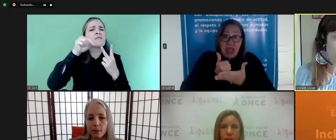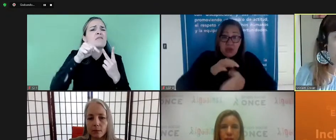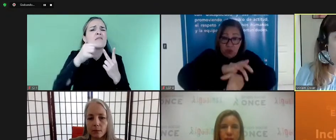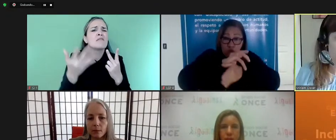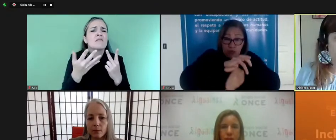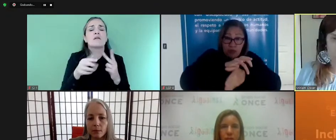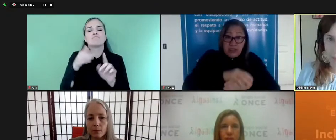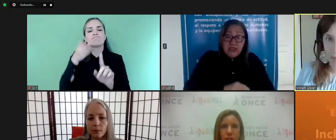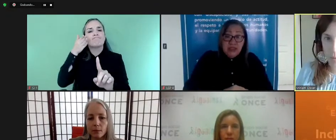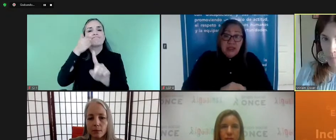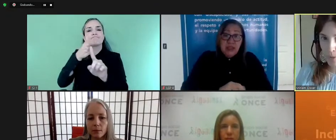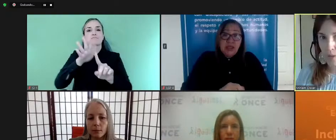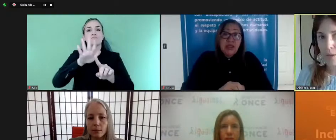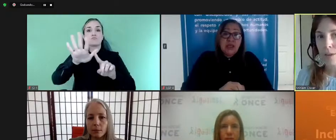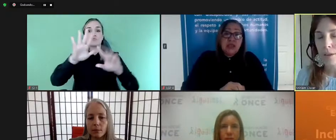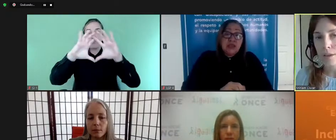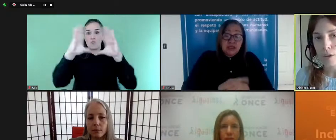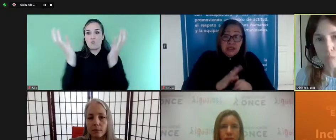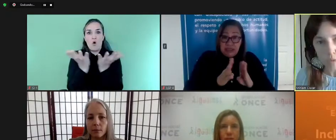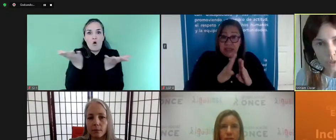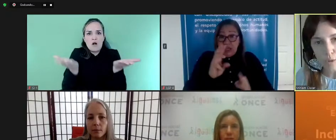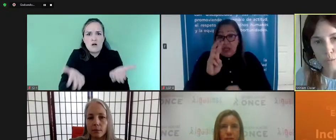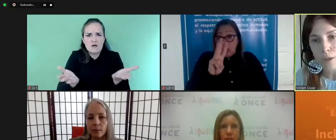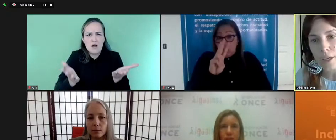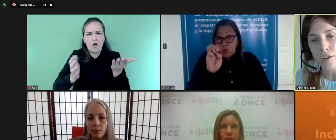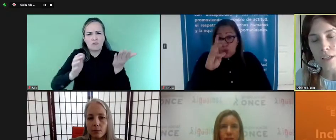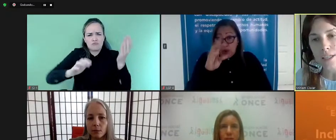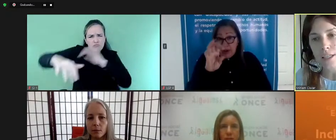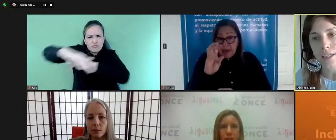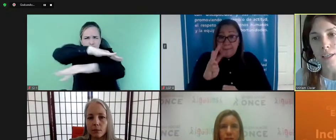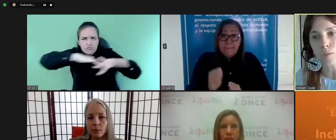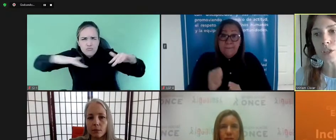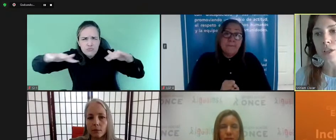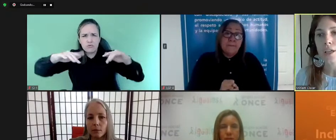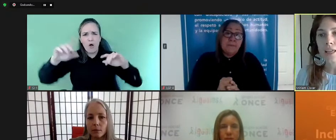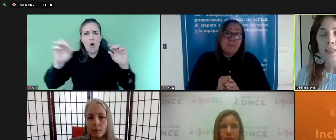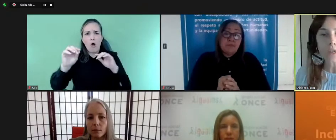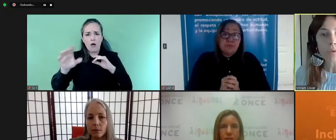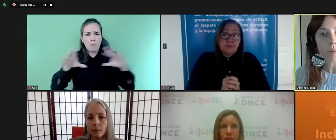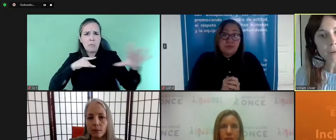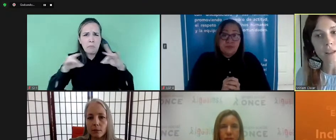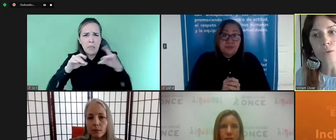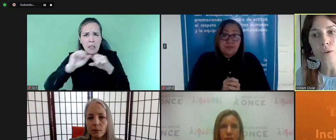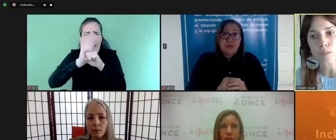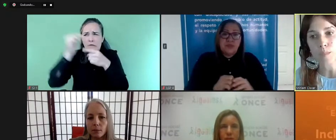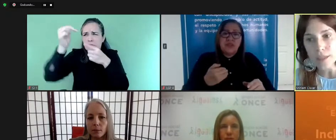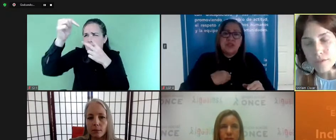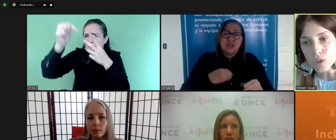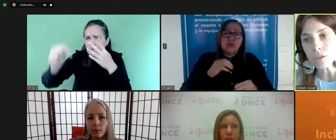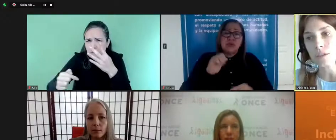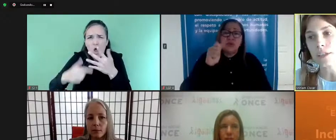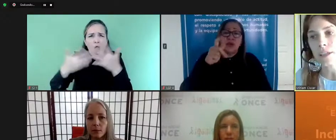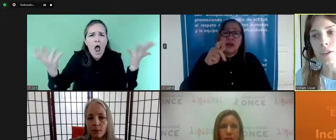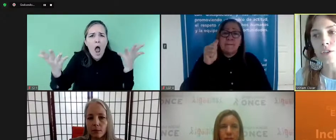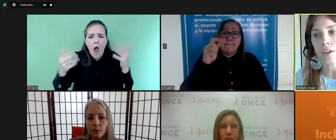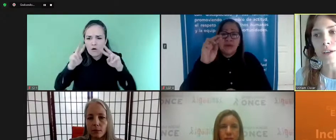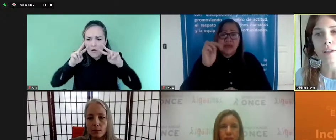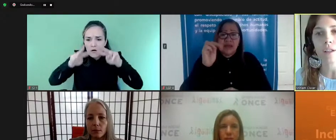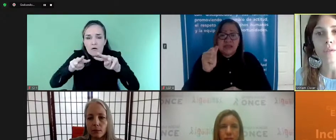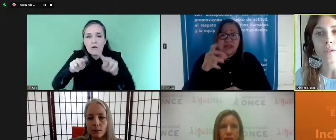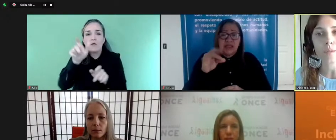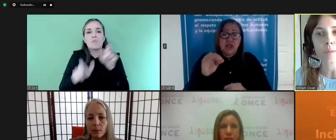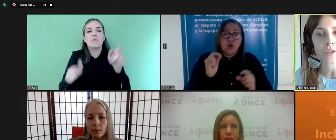of humanitarian emergencies including environment this this is available in the website and it has a